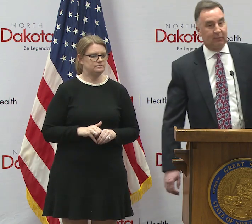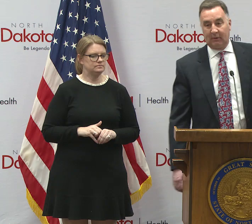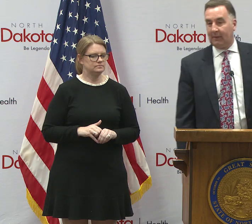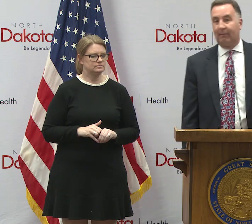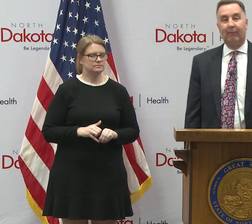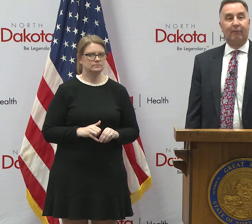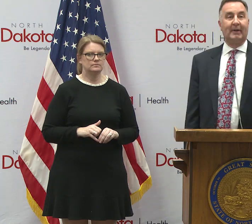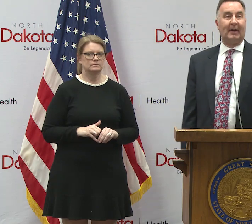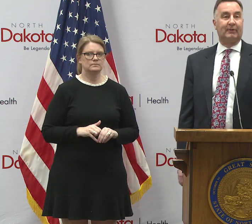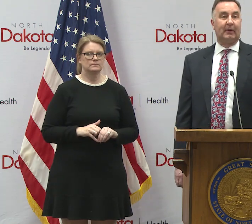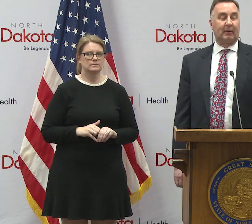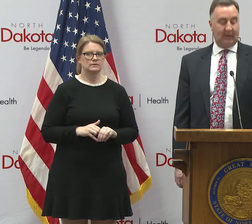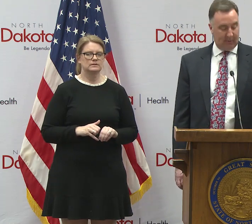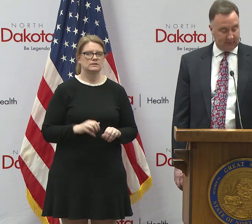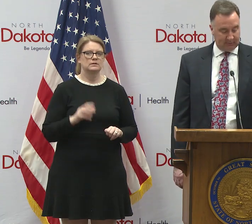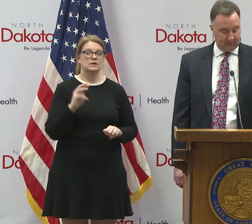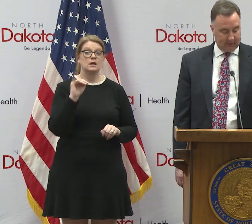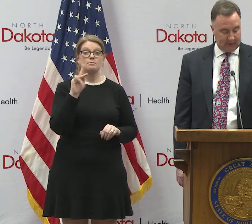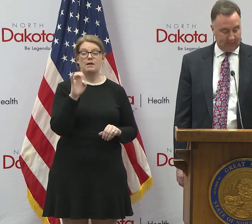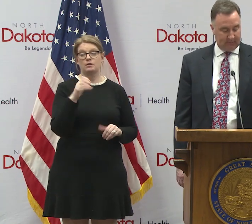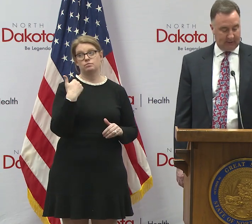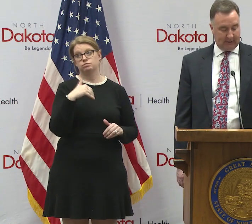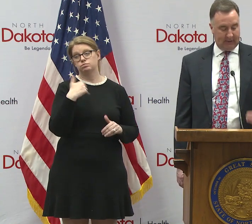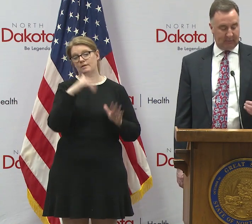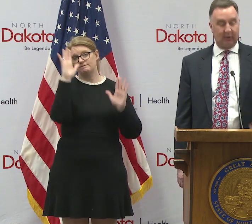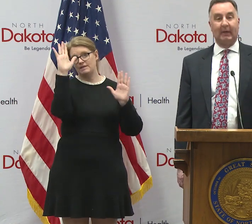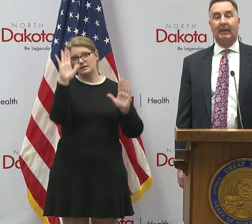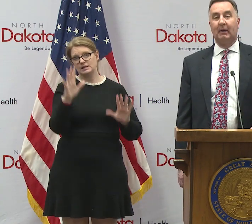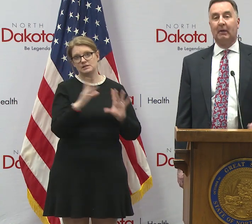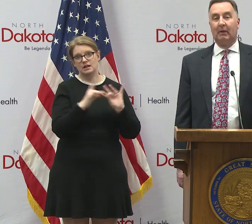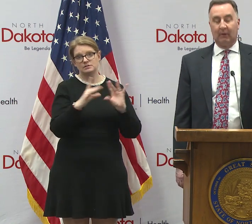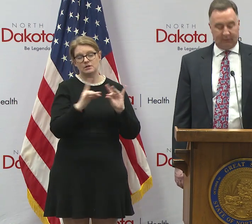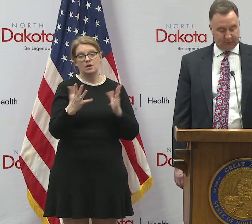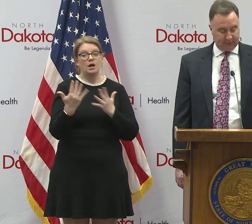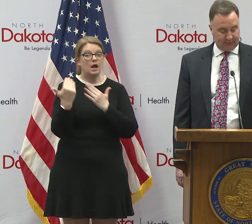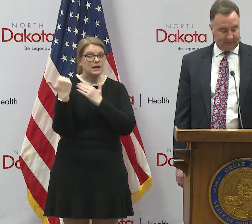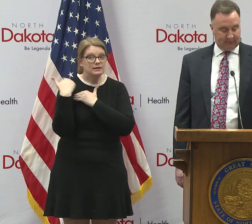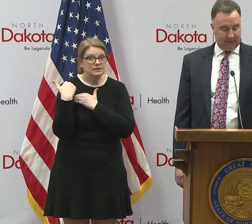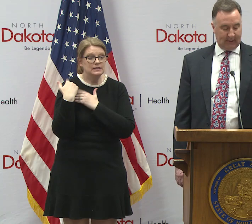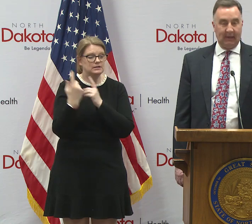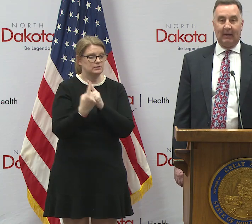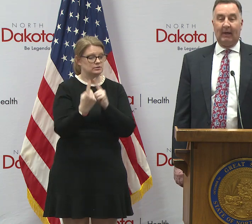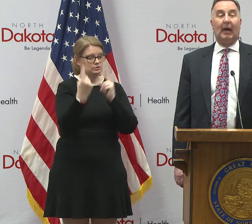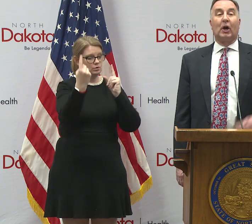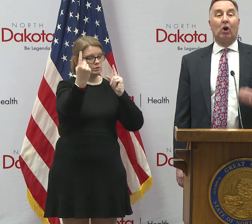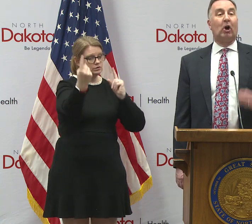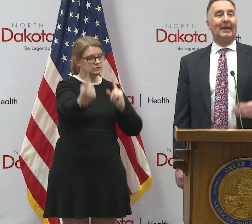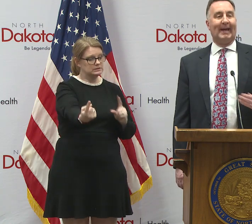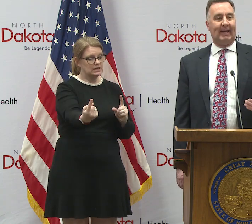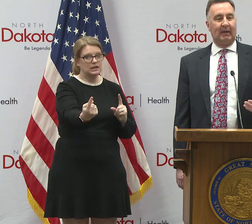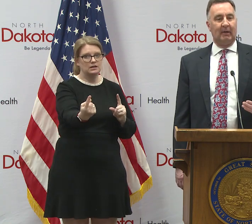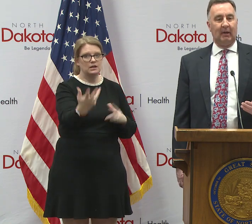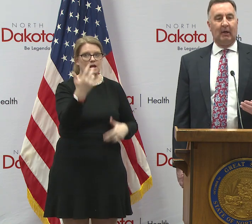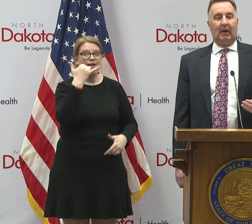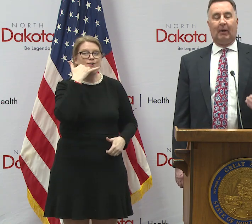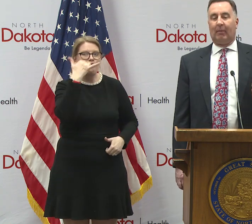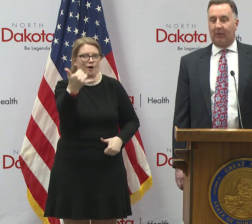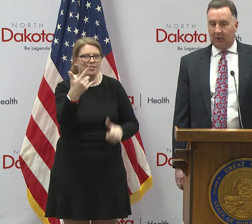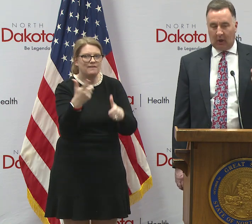Mike, those were fantastic comments. Accountability, social distancing, calling